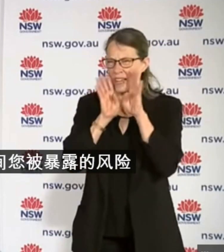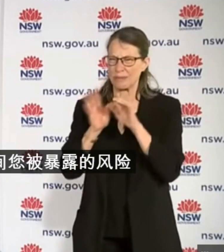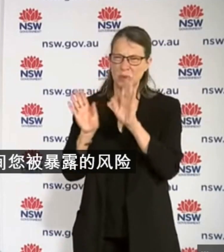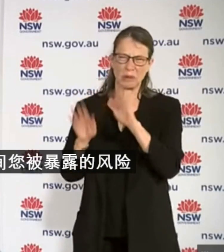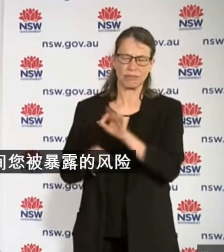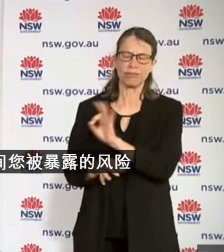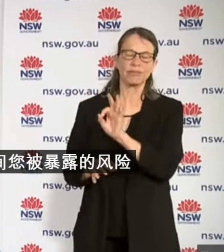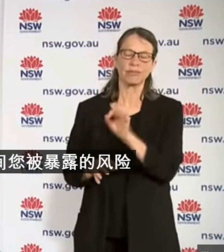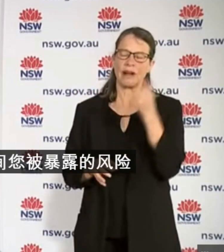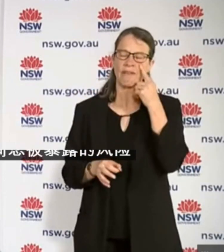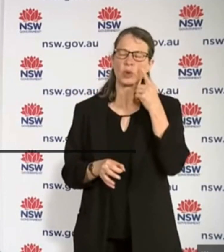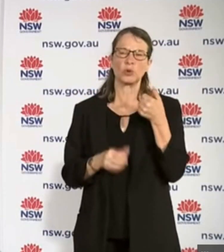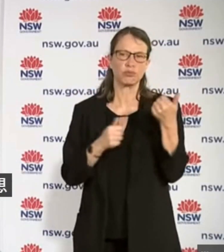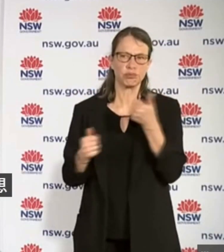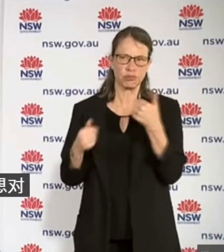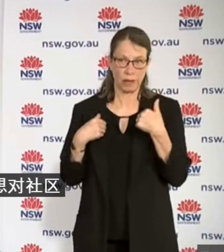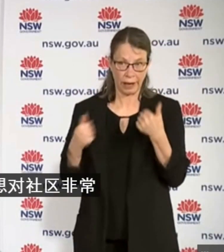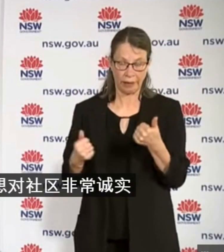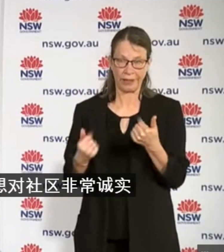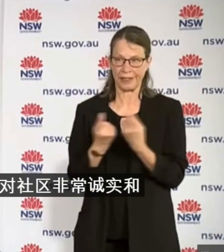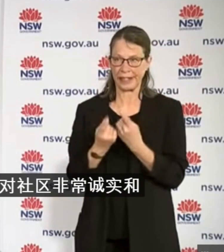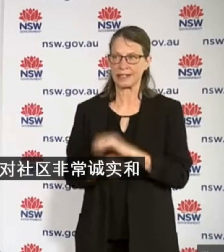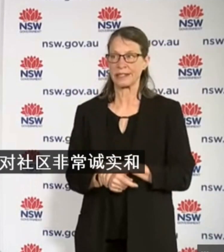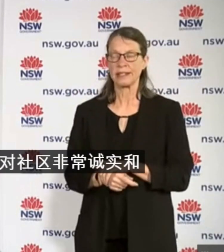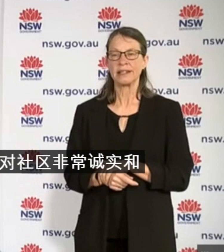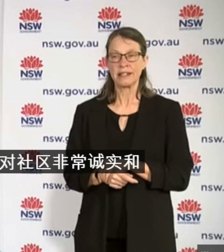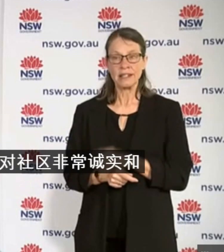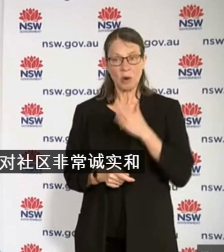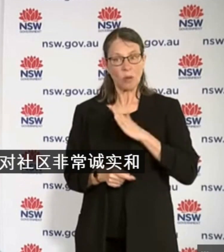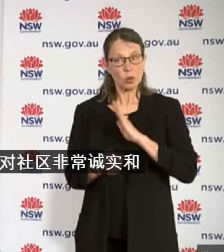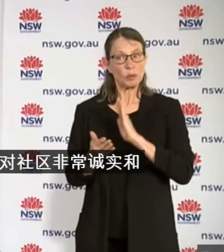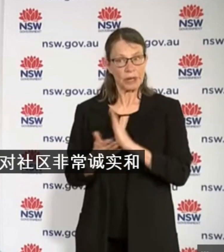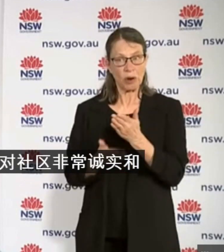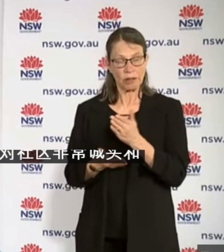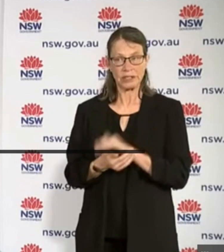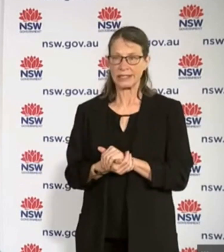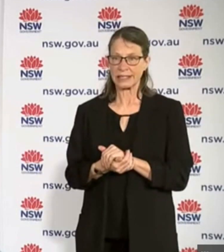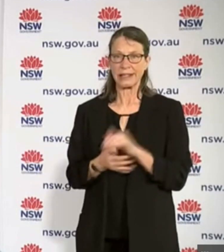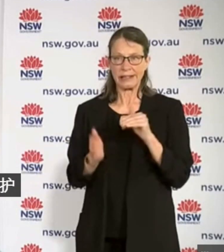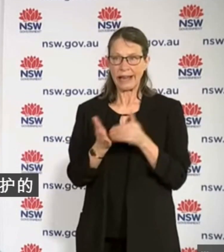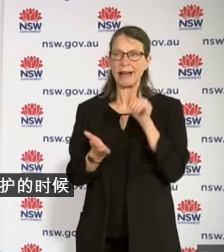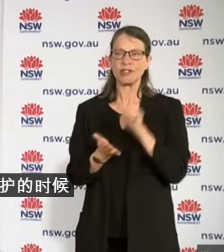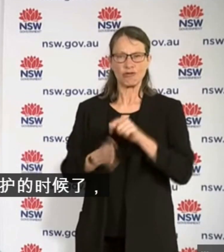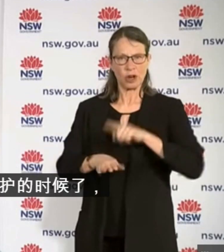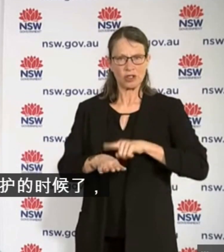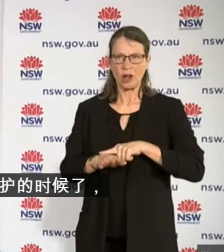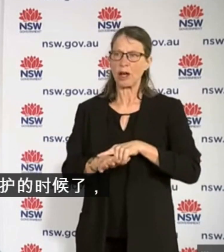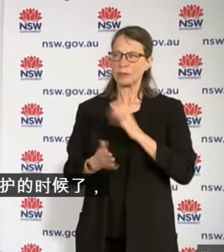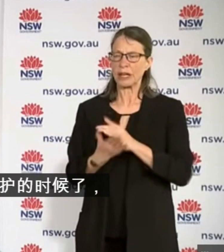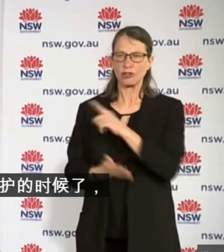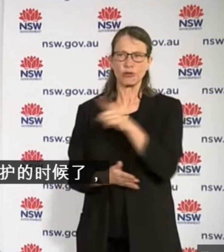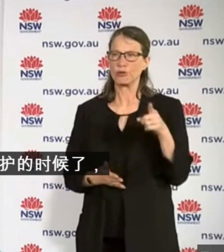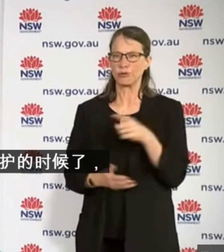increase over this period. And so I do want to be very honest and frank with the community that now is the time to ensure that you are